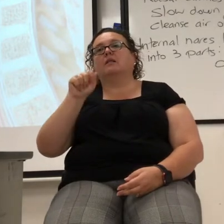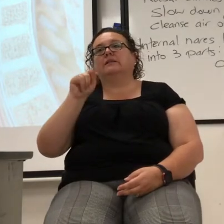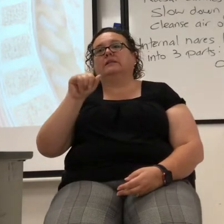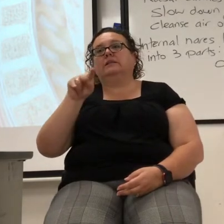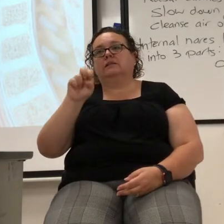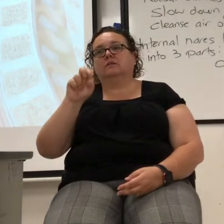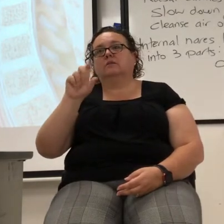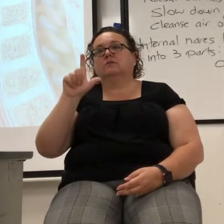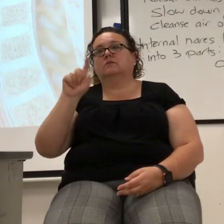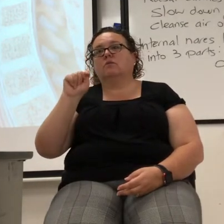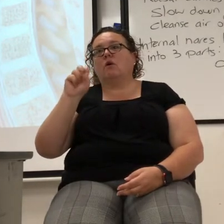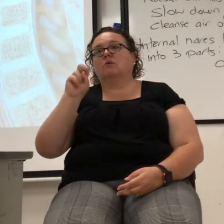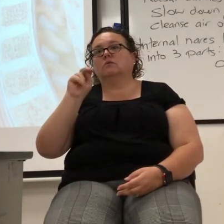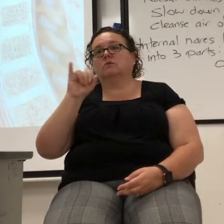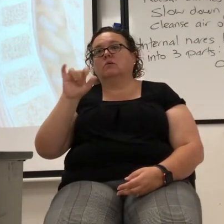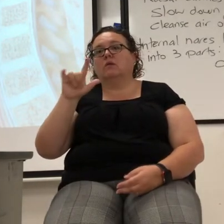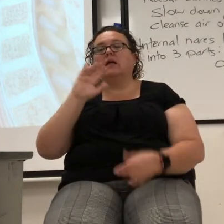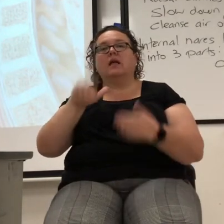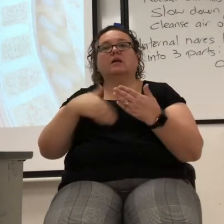So,